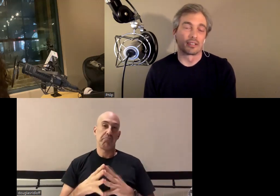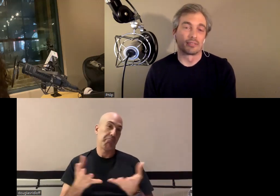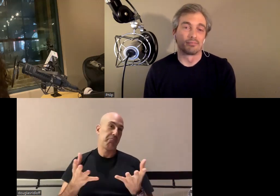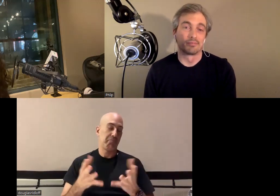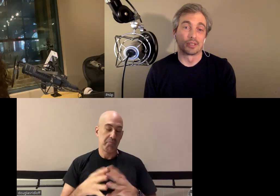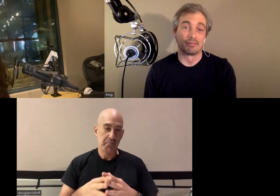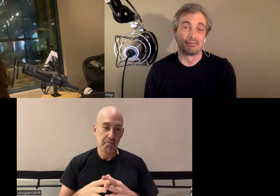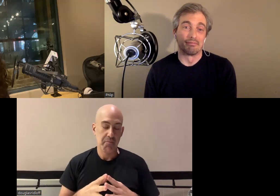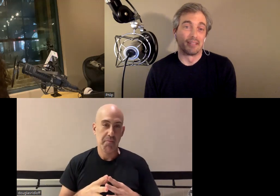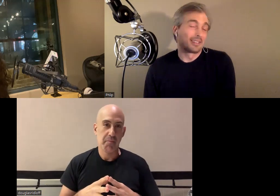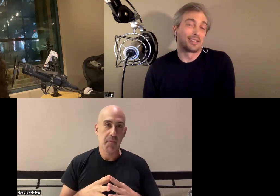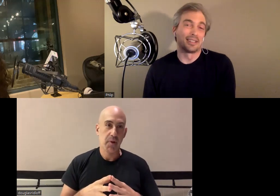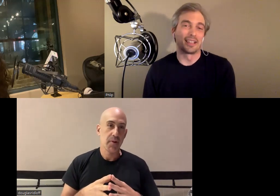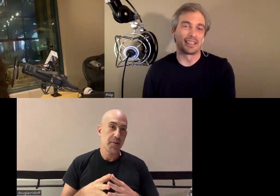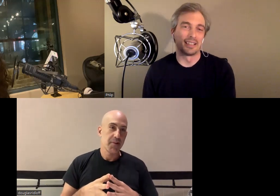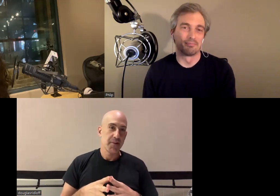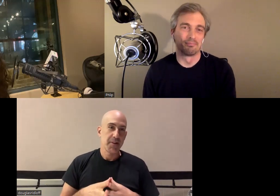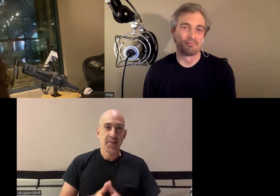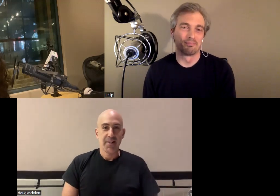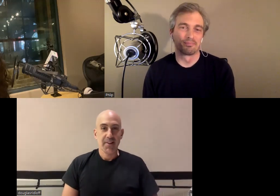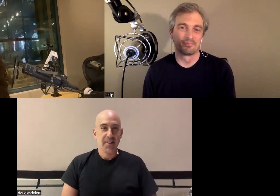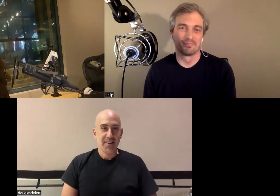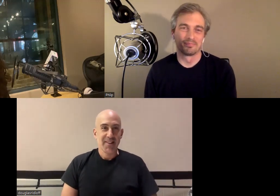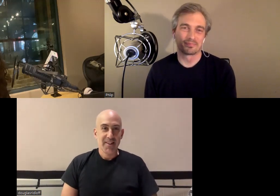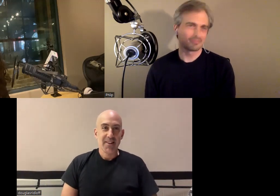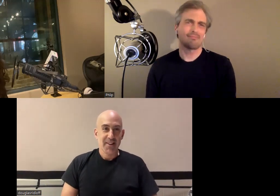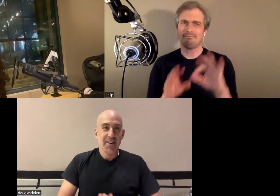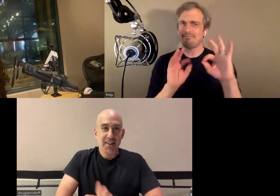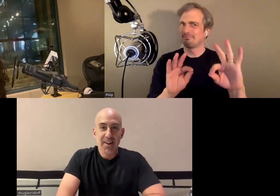to give it its own effect. So I guess I'll leave that at that. Yeah, no,